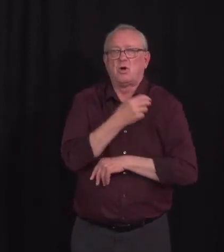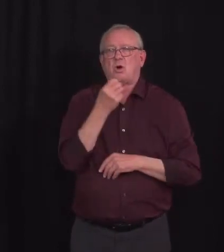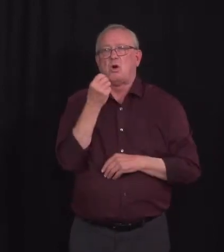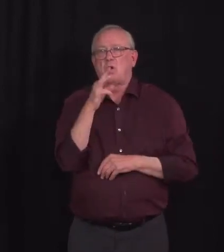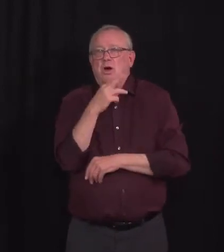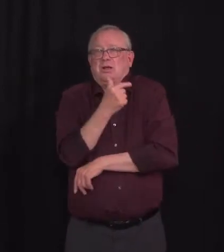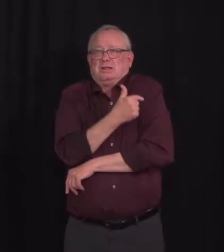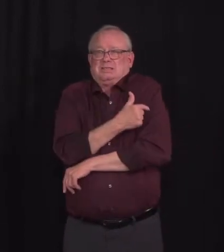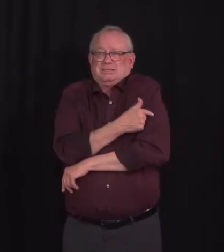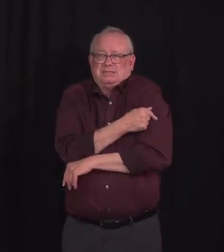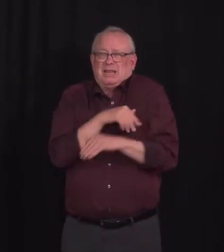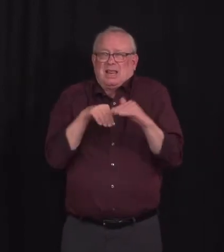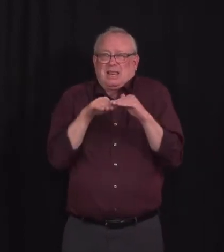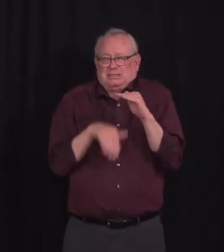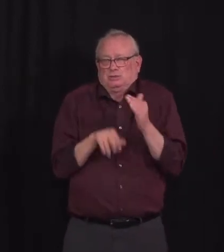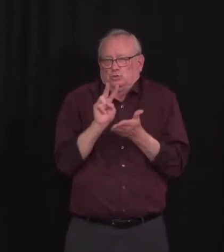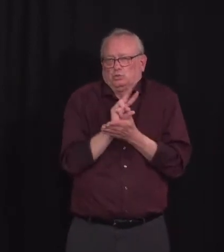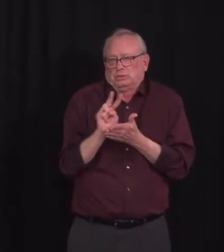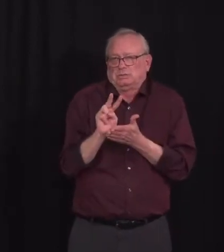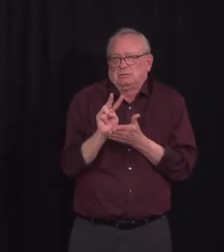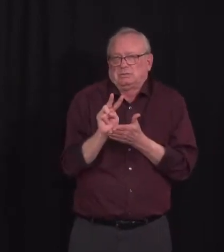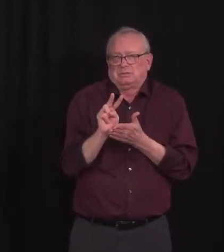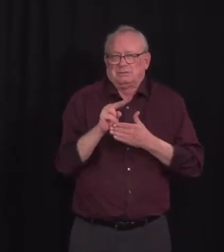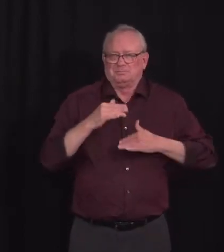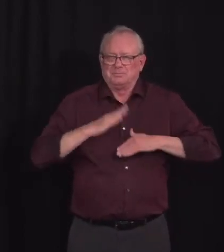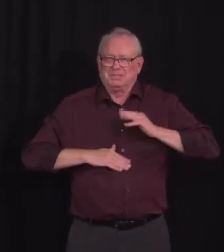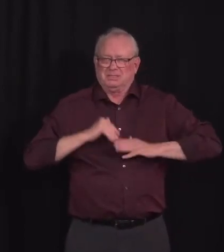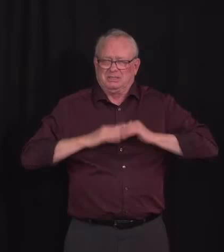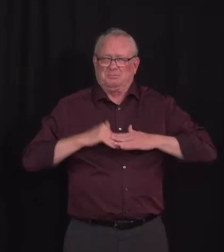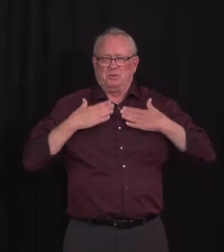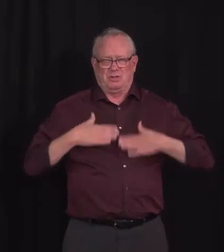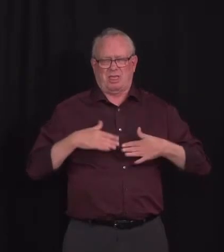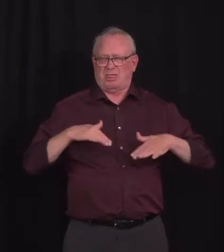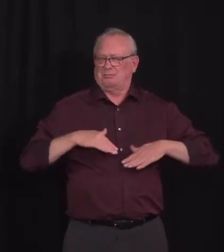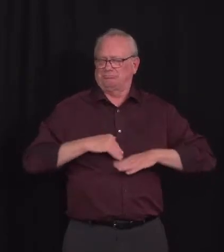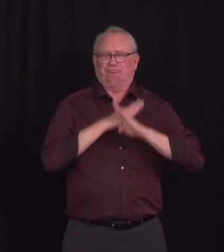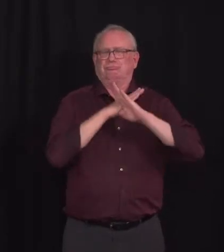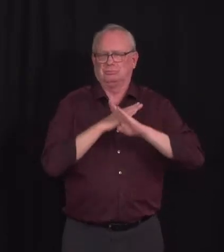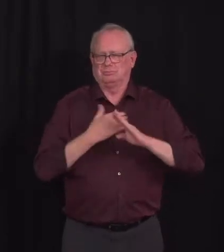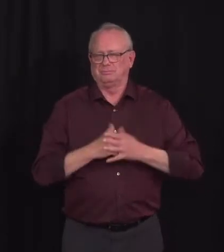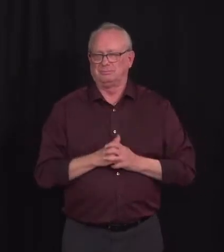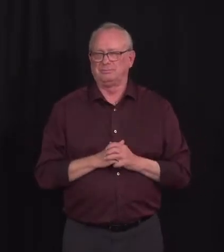or diagnosed with infection within 2 weeks of receiving their first dose.